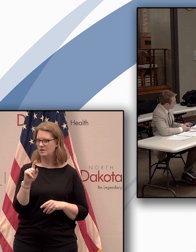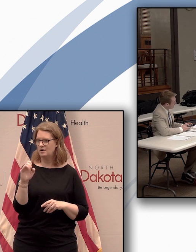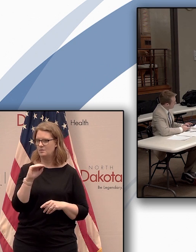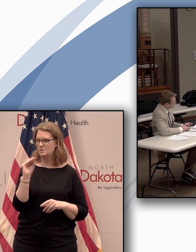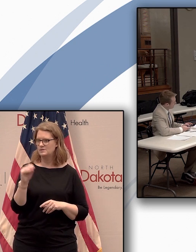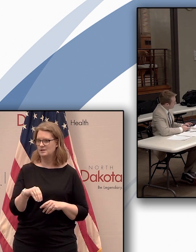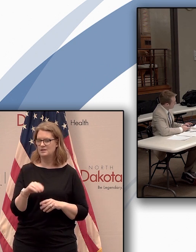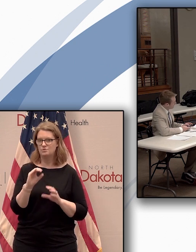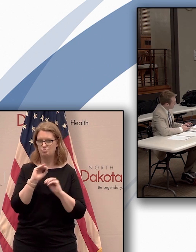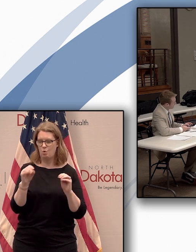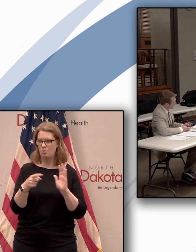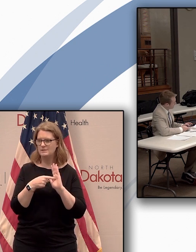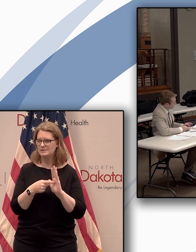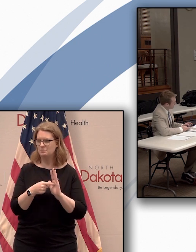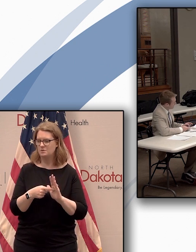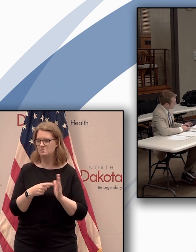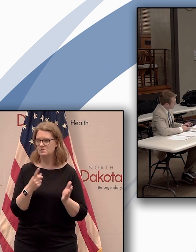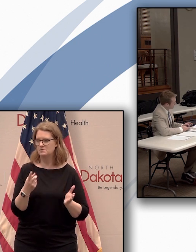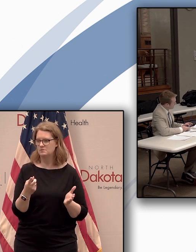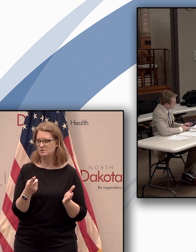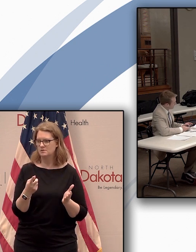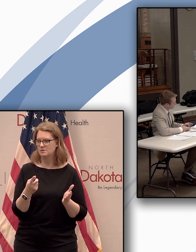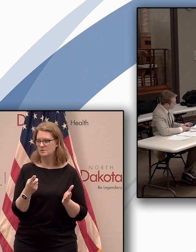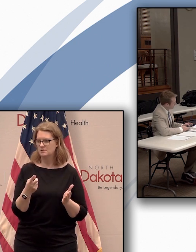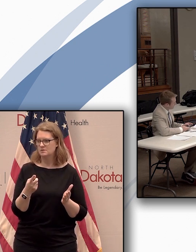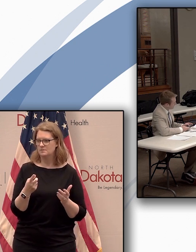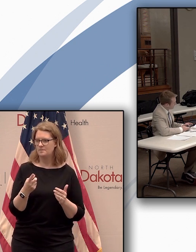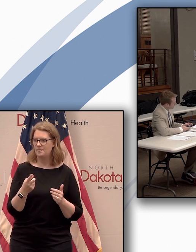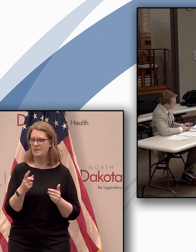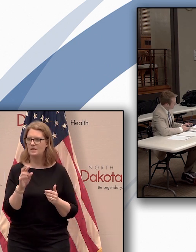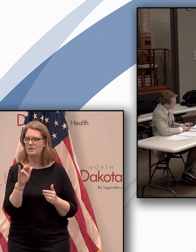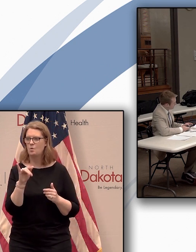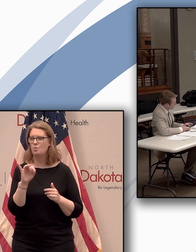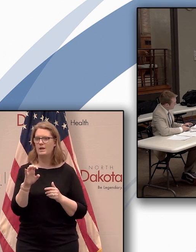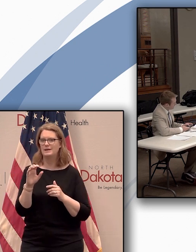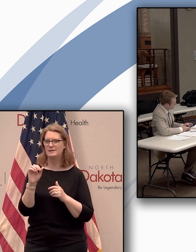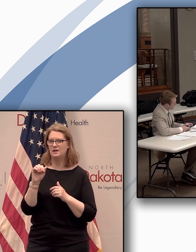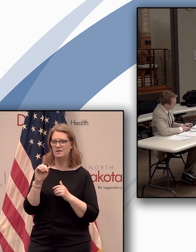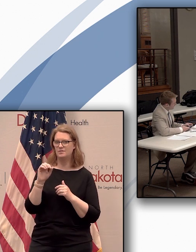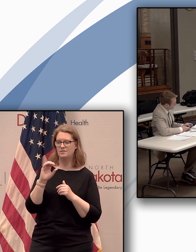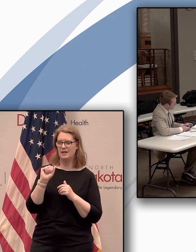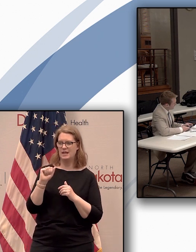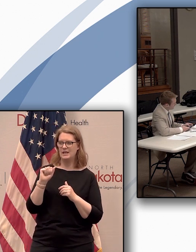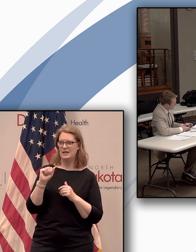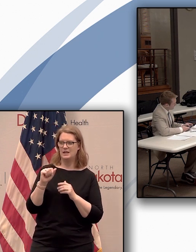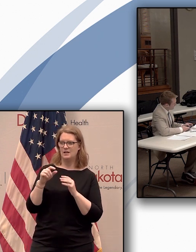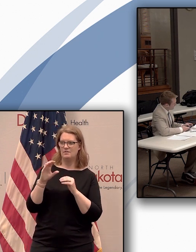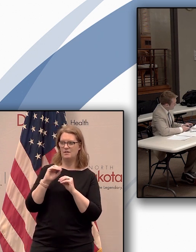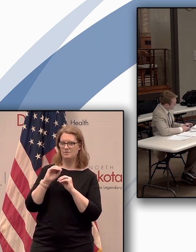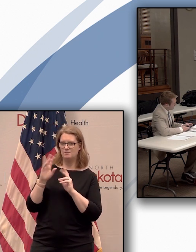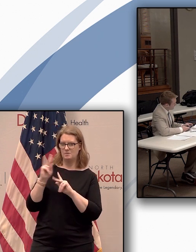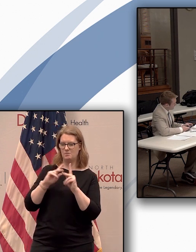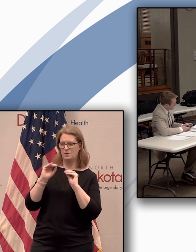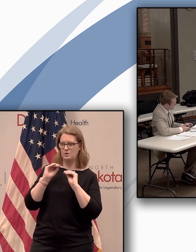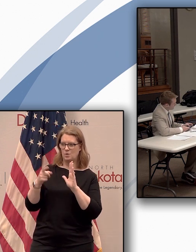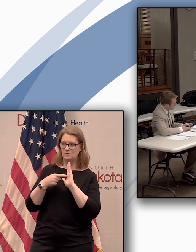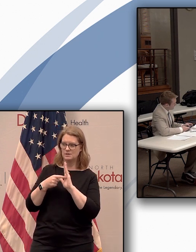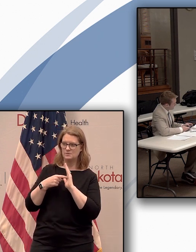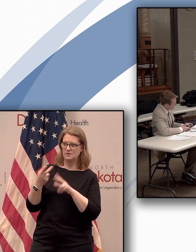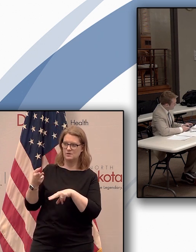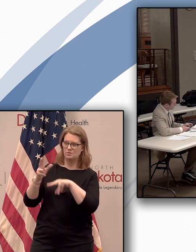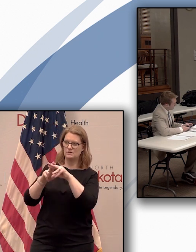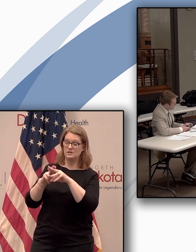of those were asymptomatic. Do you know if the rate of asymptomatic positive cases is increasing, and might those be